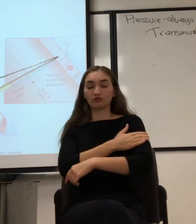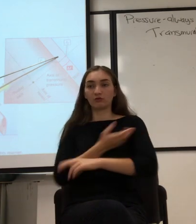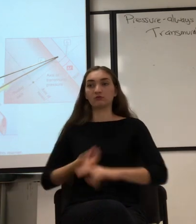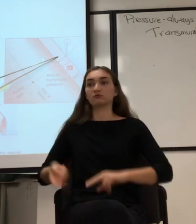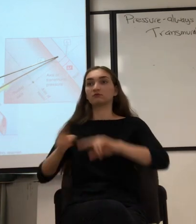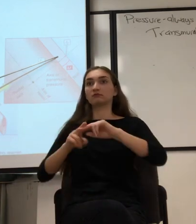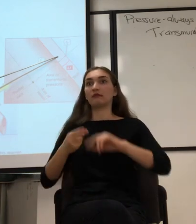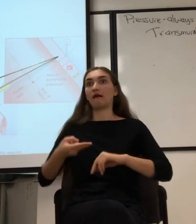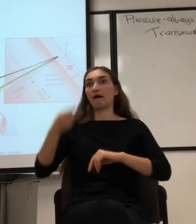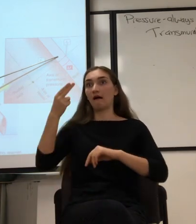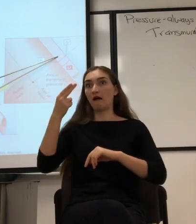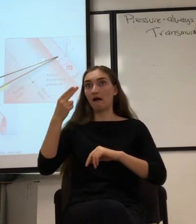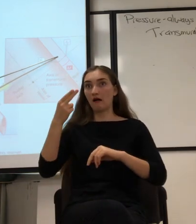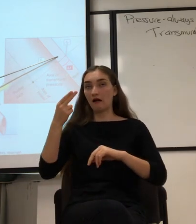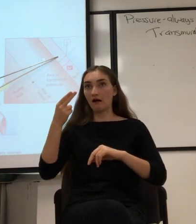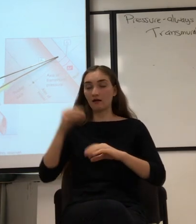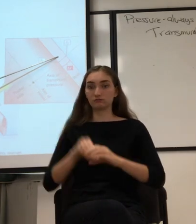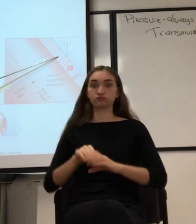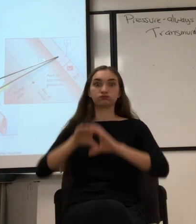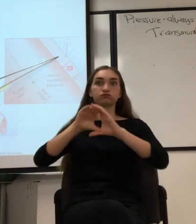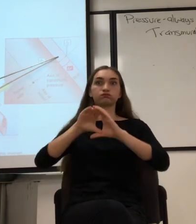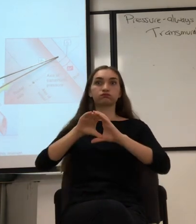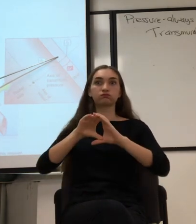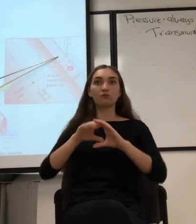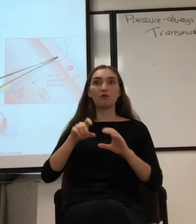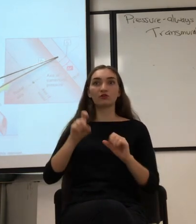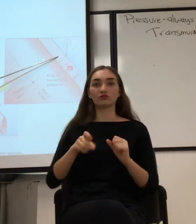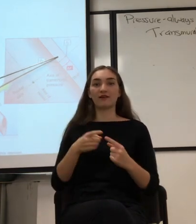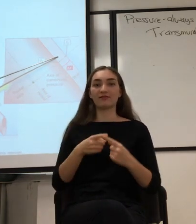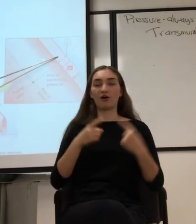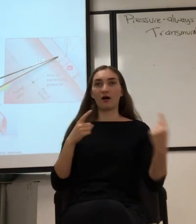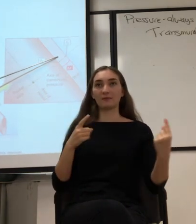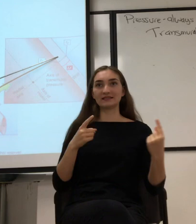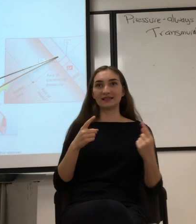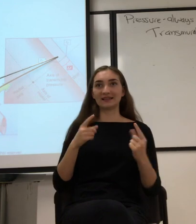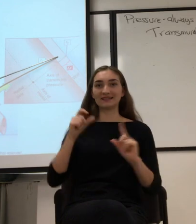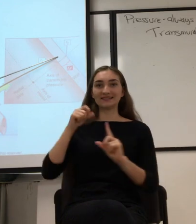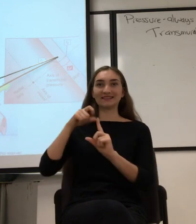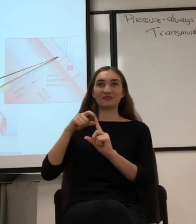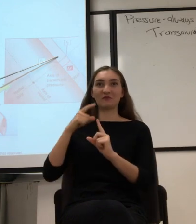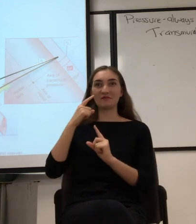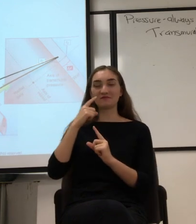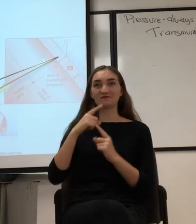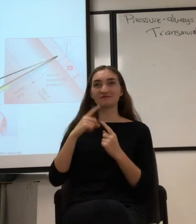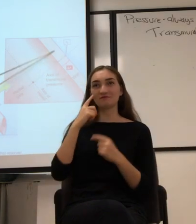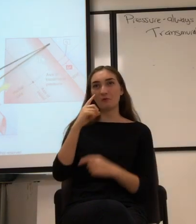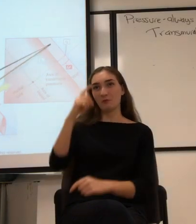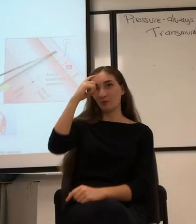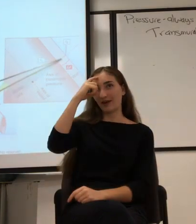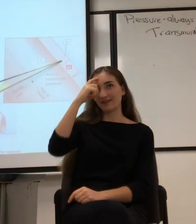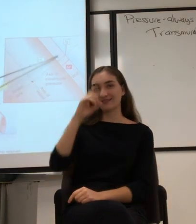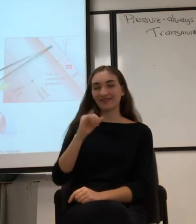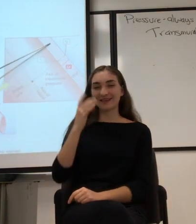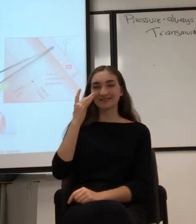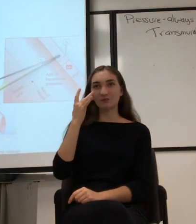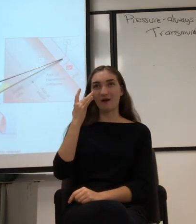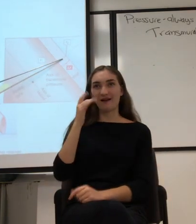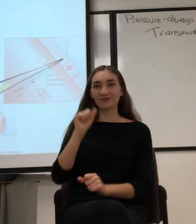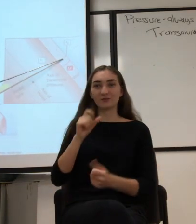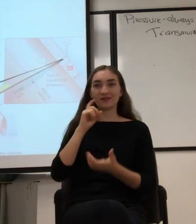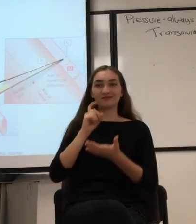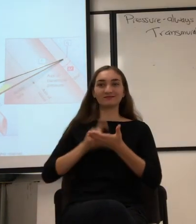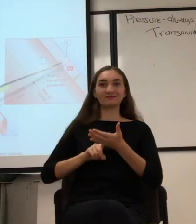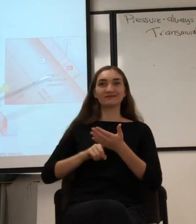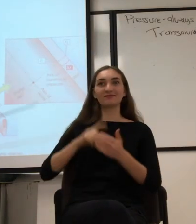too much. You should have the opposite reflex. So we'll talk about that. Okay, that's why you can detect it. The nerve endings are in the